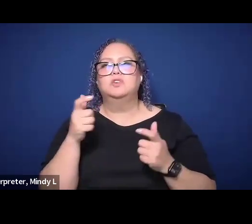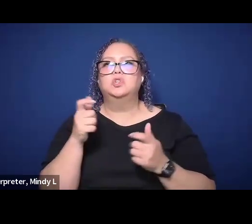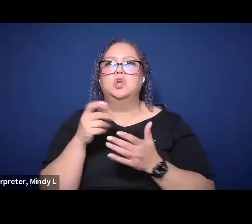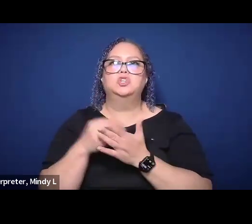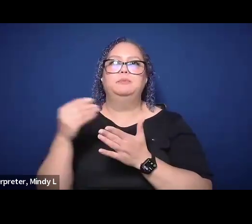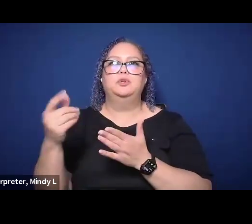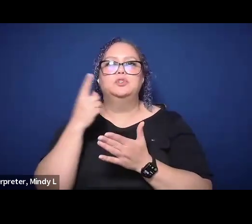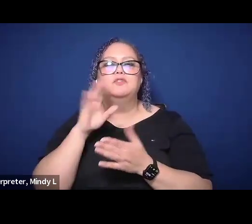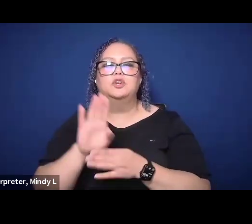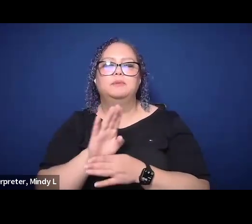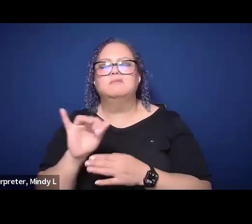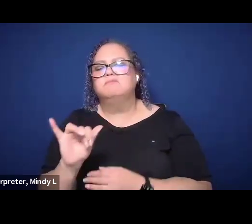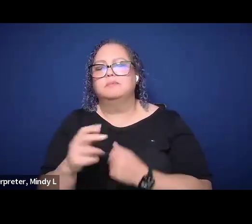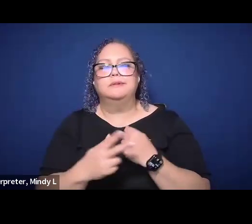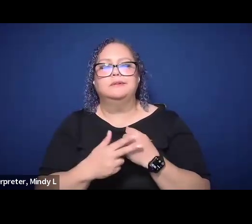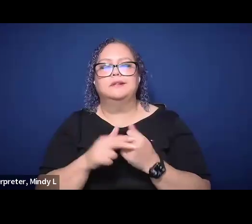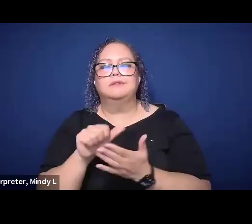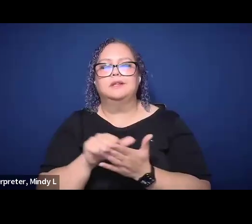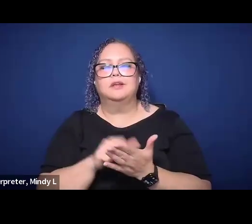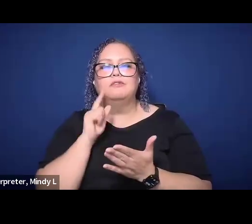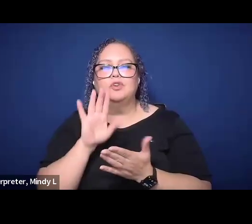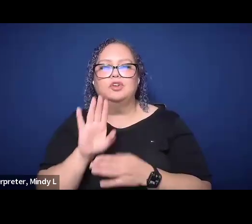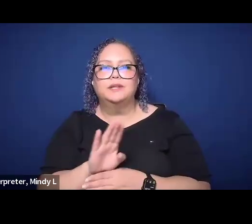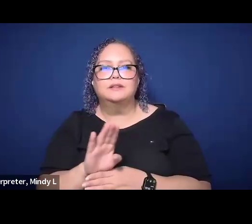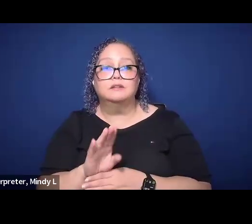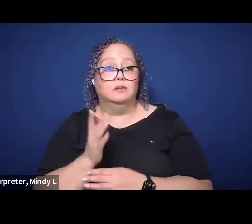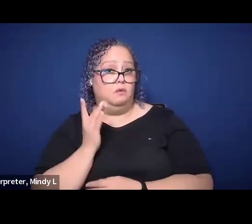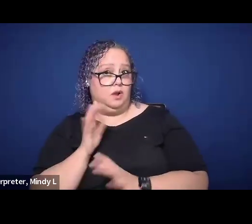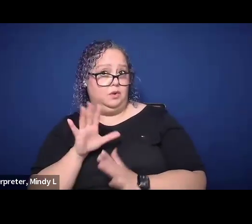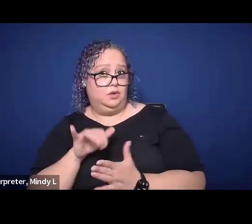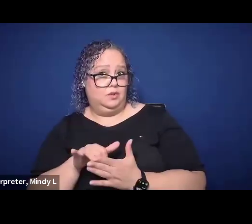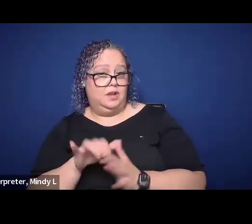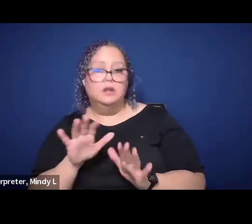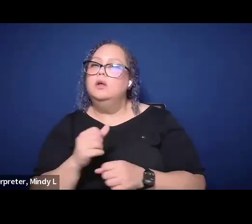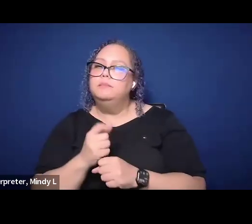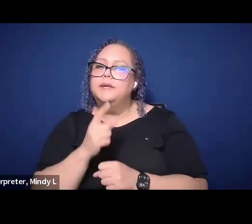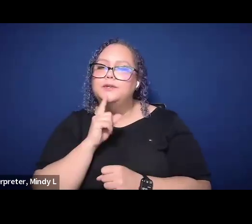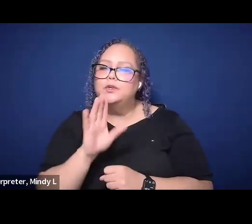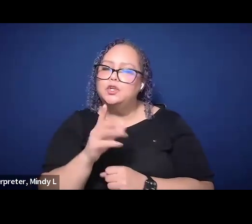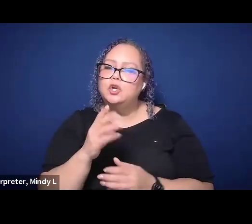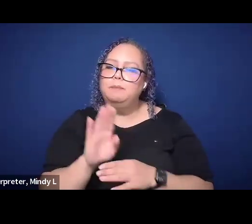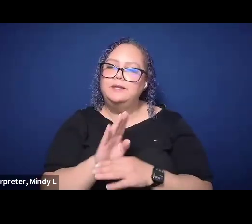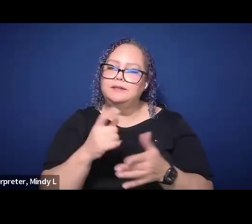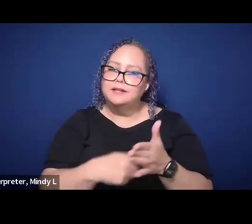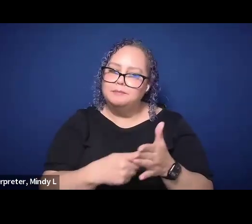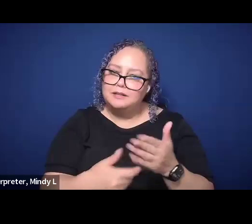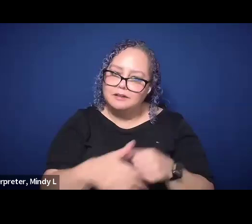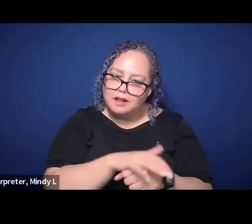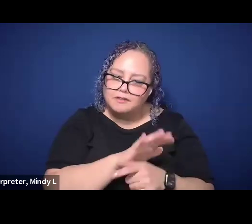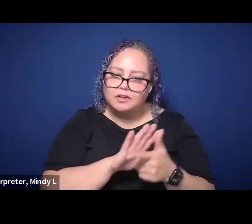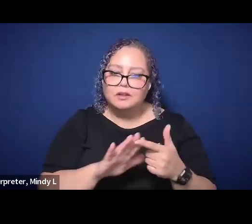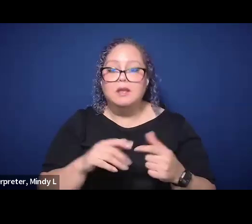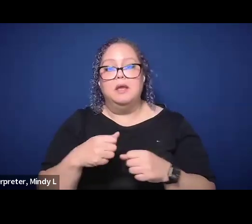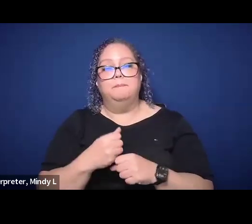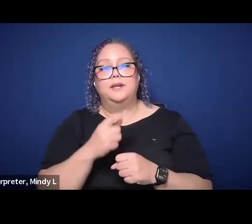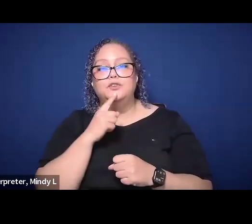business. Why do we do this? It makes sure your business expenses are covered. It makes sure you get paid. It makes sure your